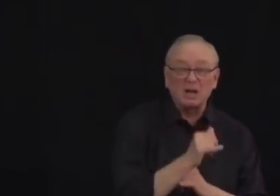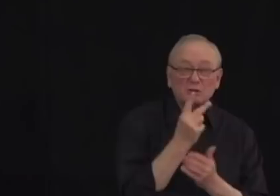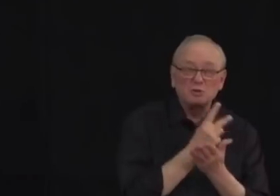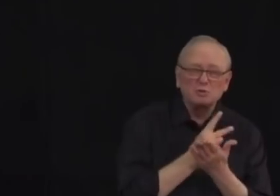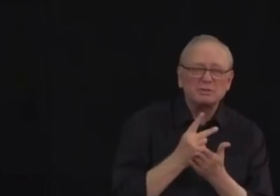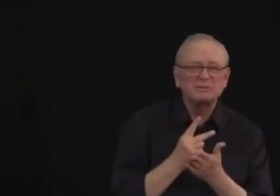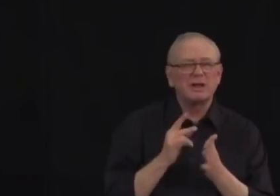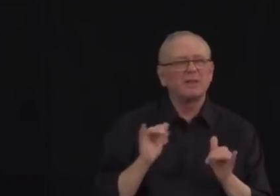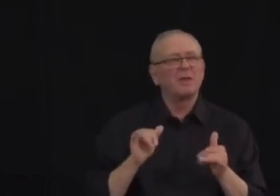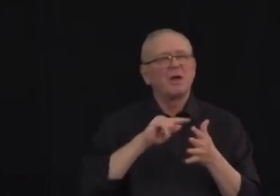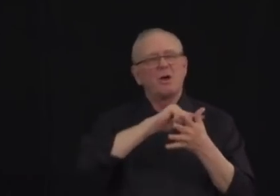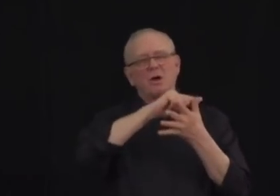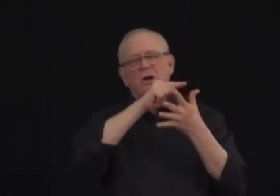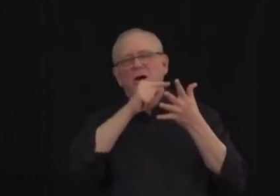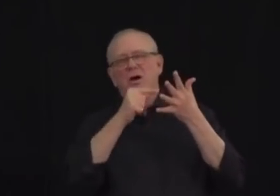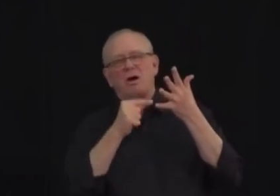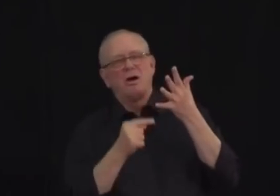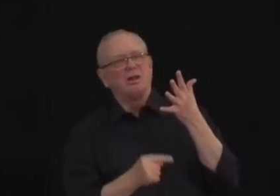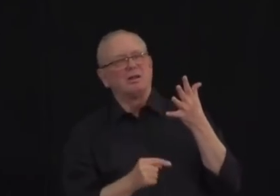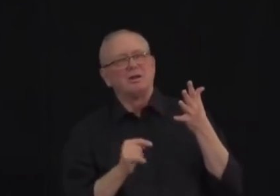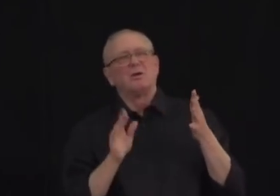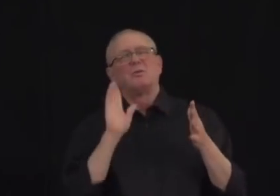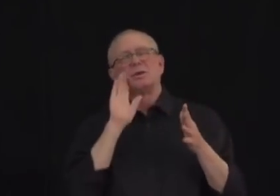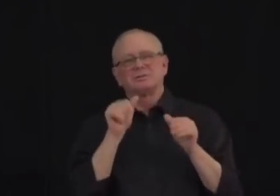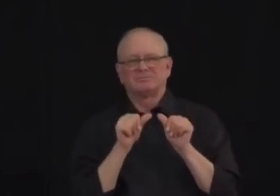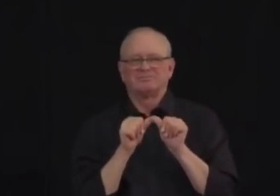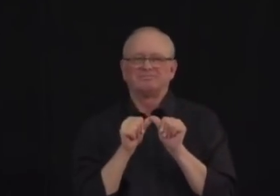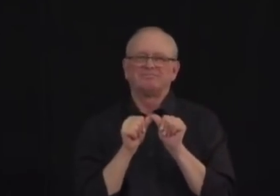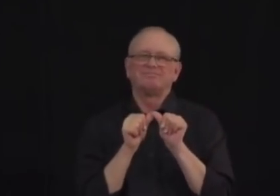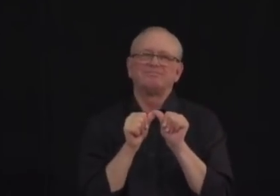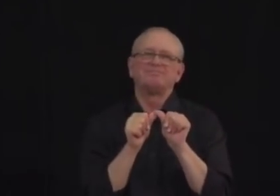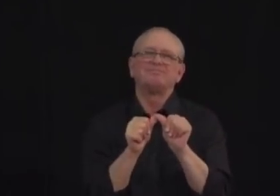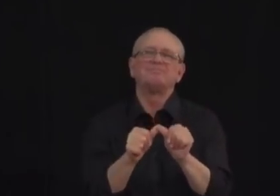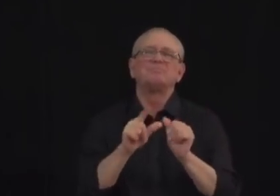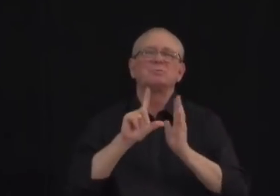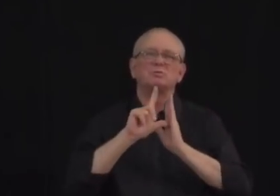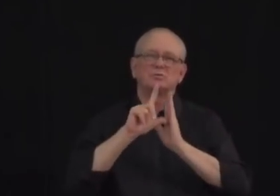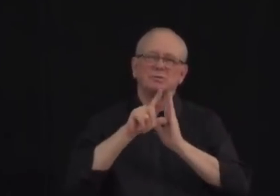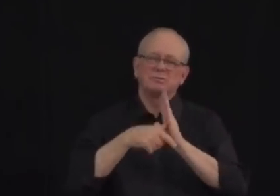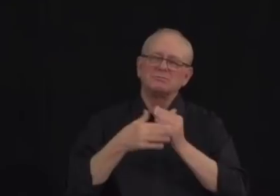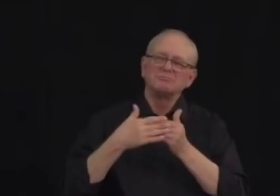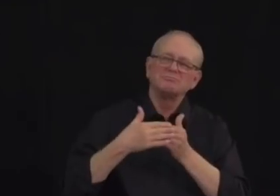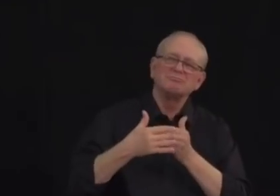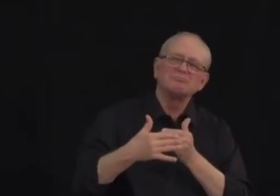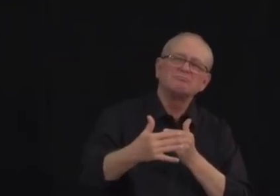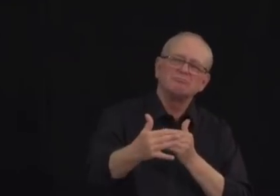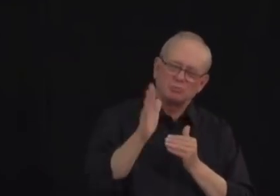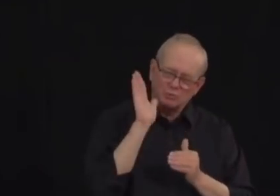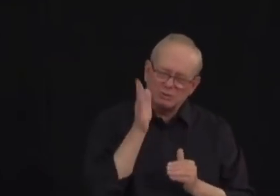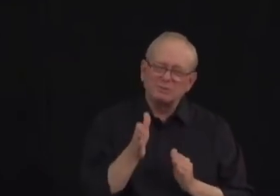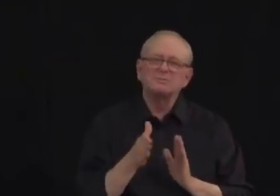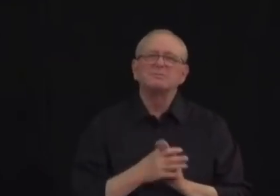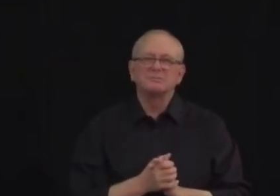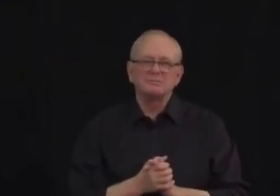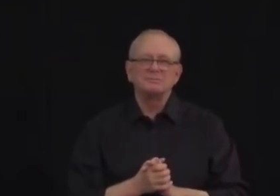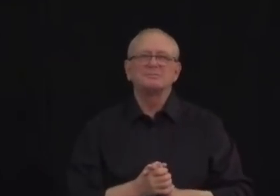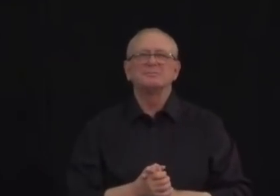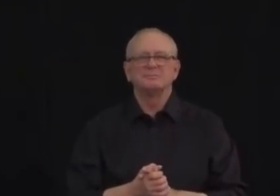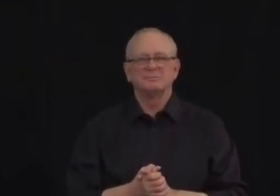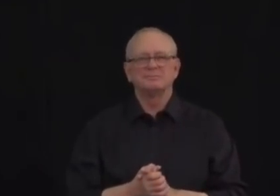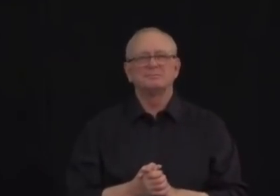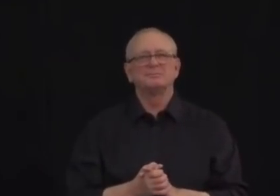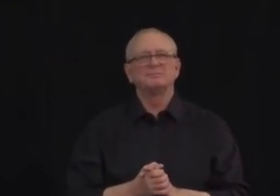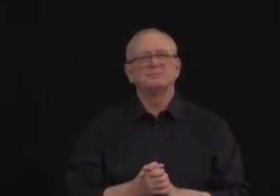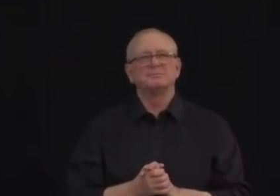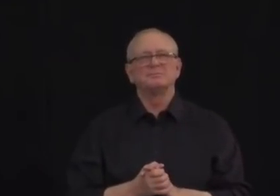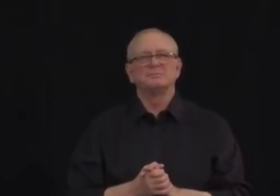anticipate will be in place for some time. We know that many of the events that we would call super spreader